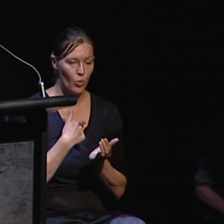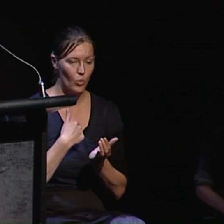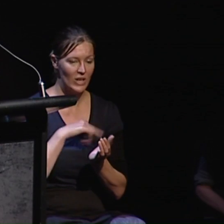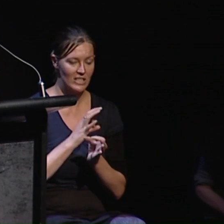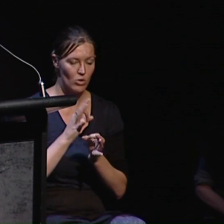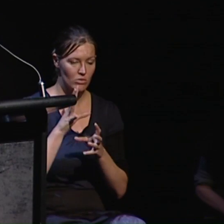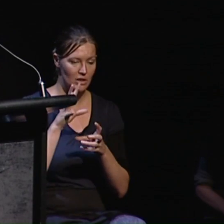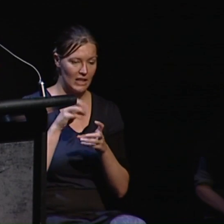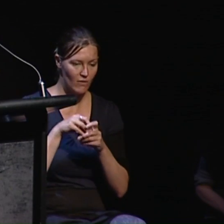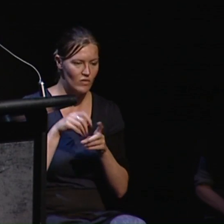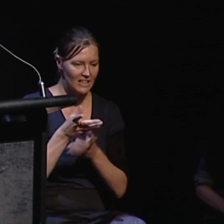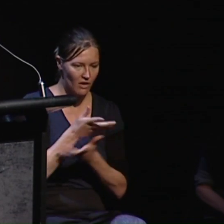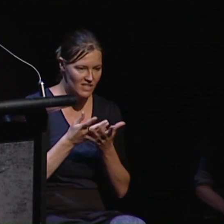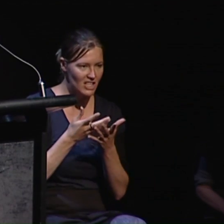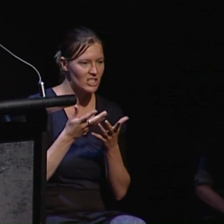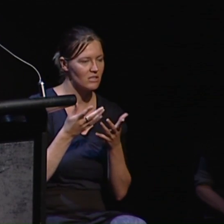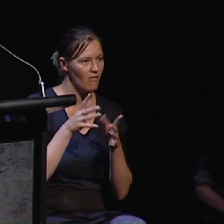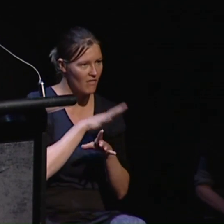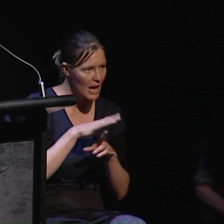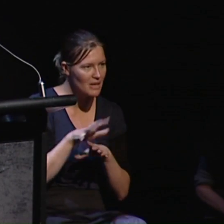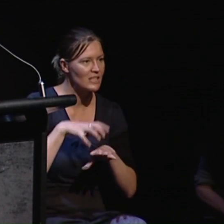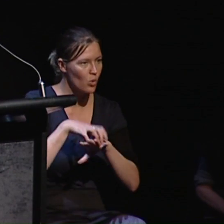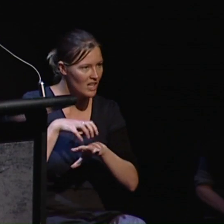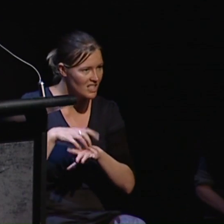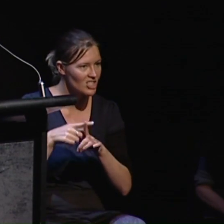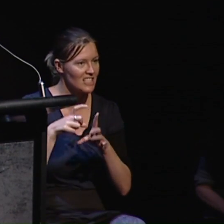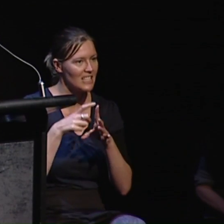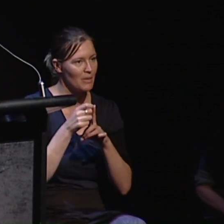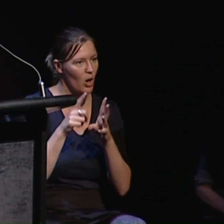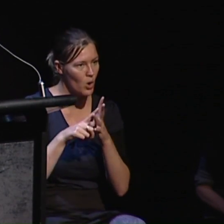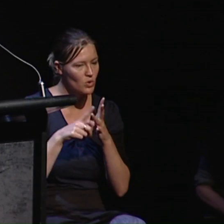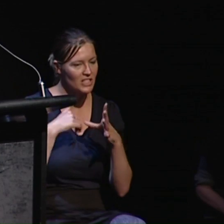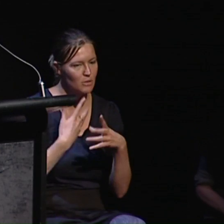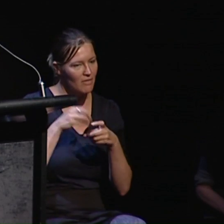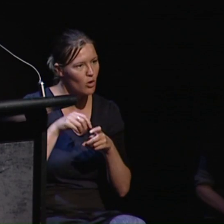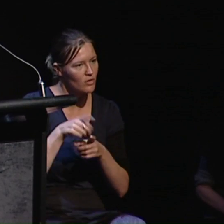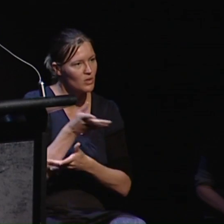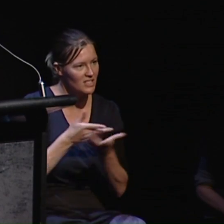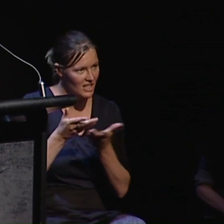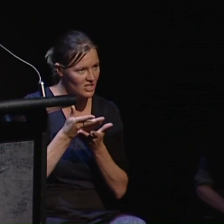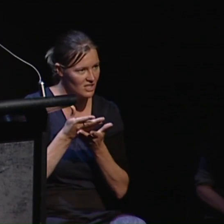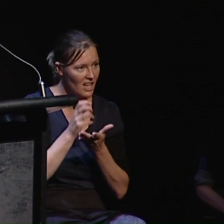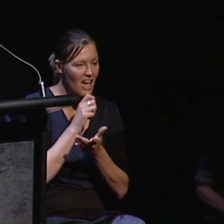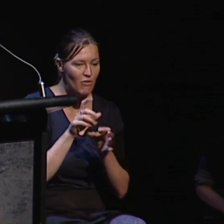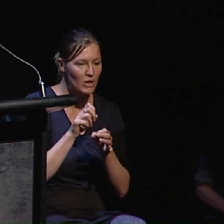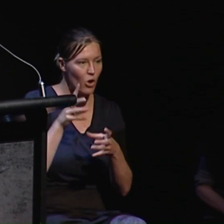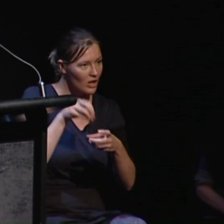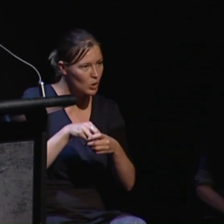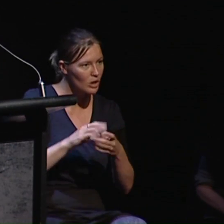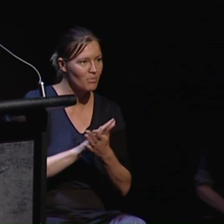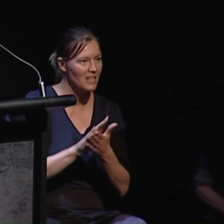that discussion as family-based organizations and DPOs, we're not going to achieve our goals. We're going to